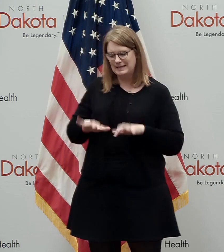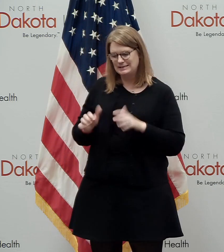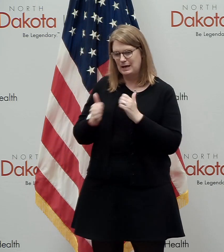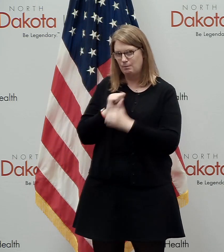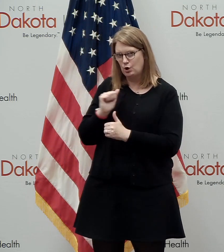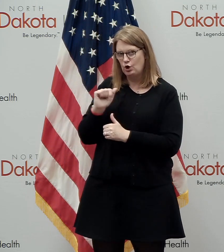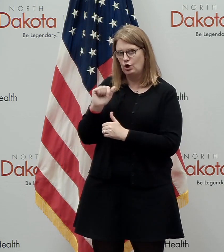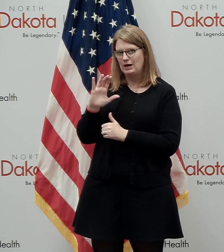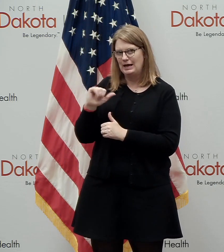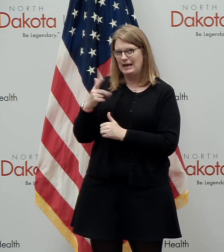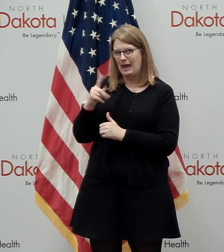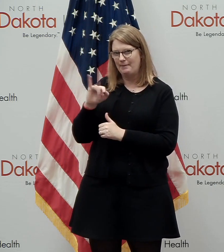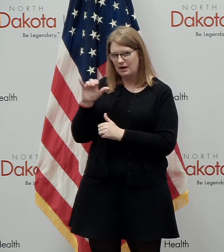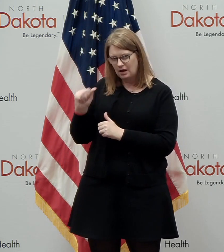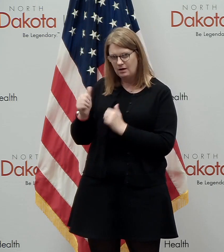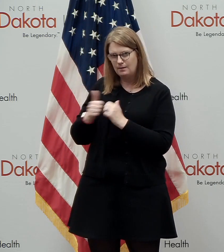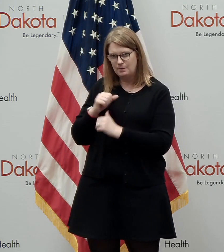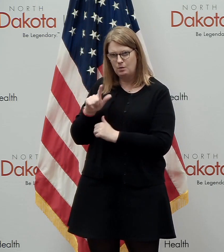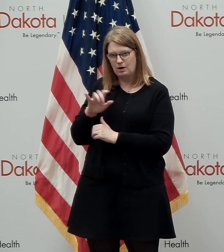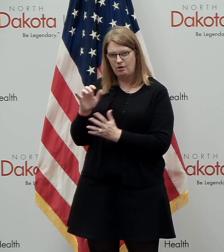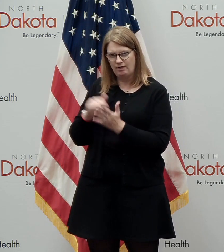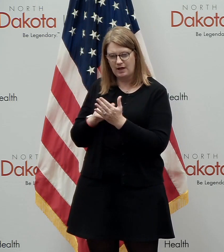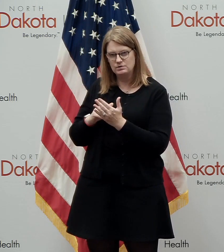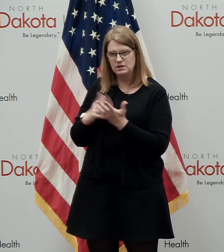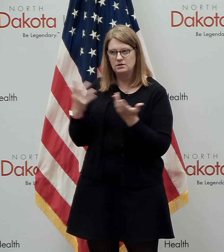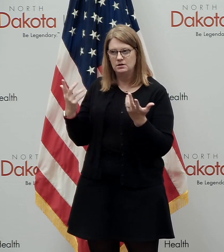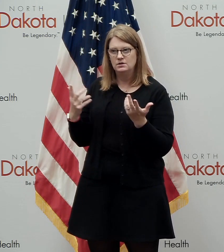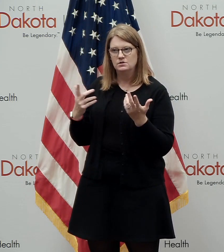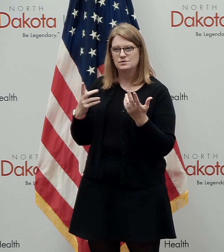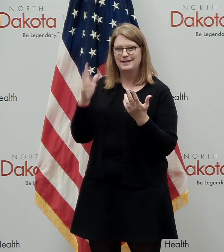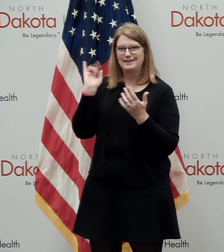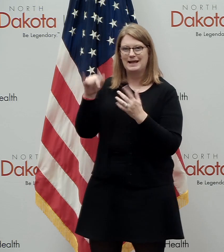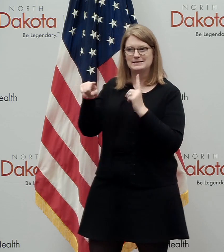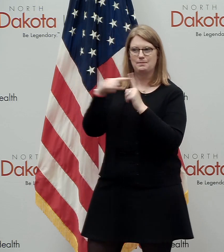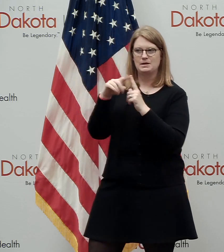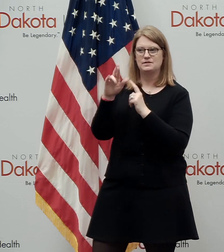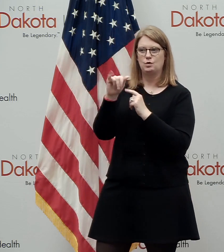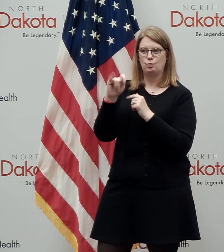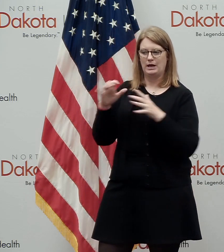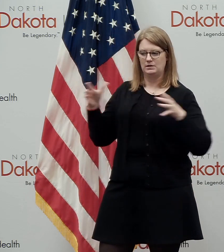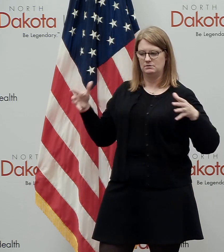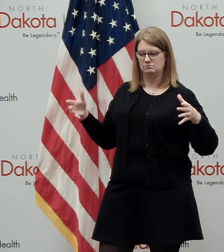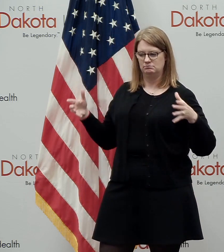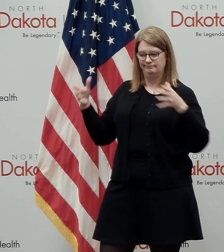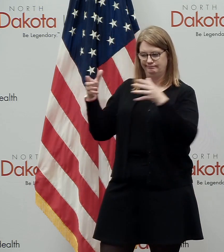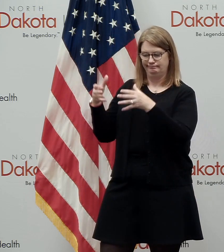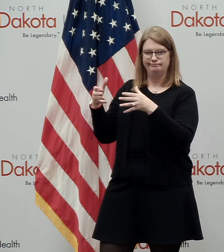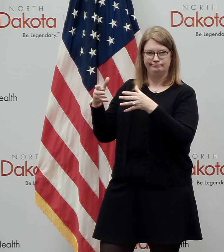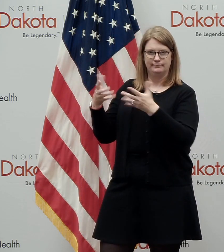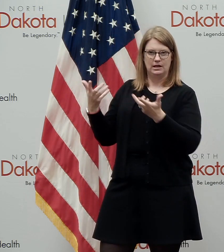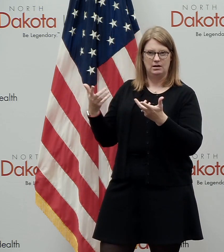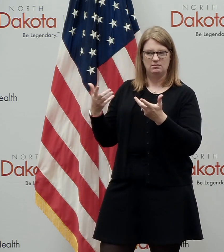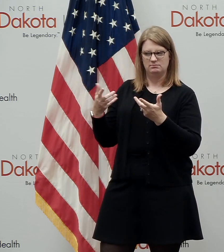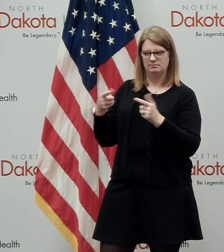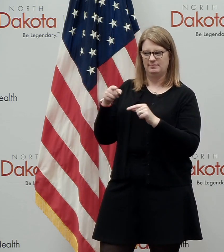of those things, and then that brings you back to the positivity rate, because positivity rate per capita will vary on whether a state